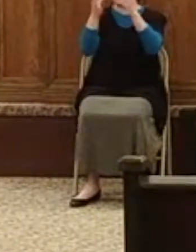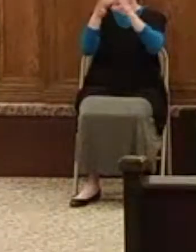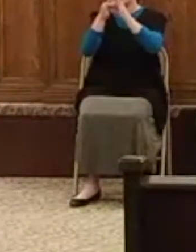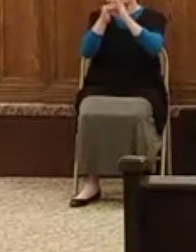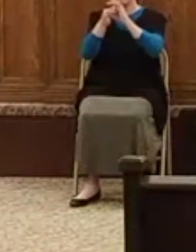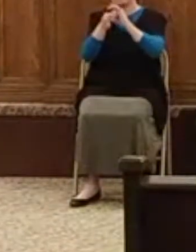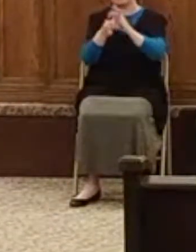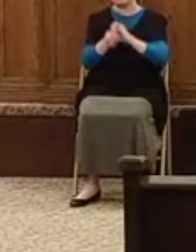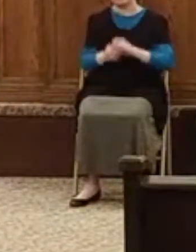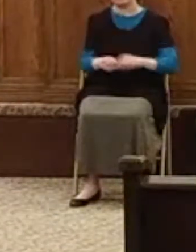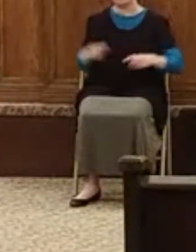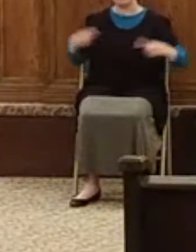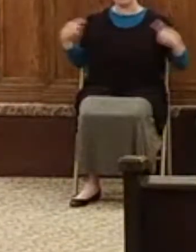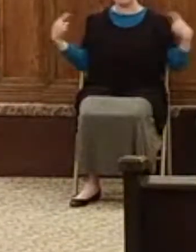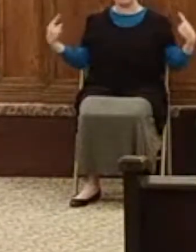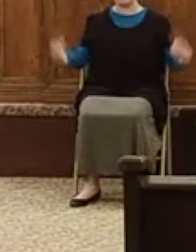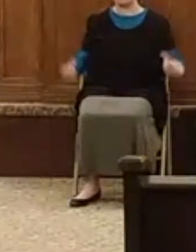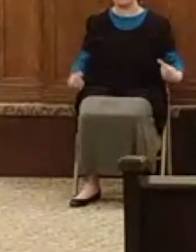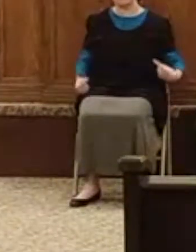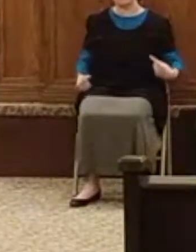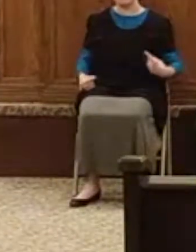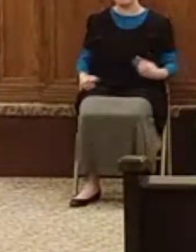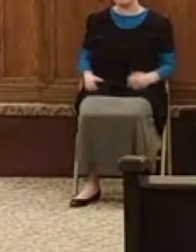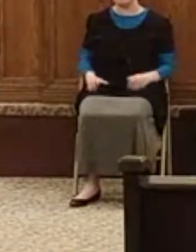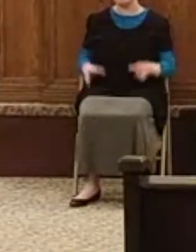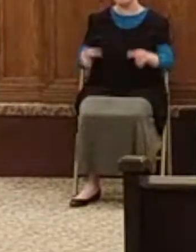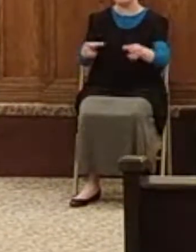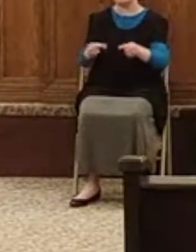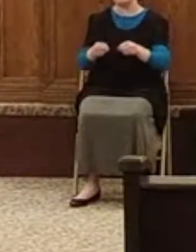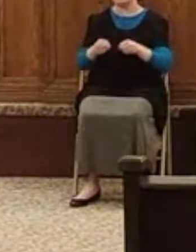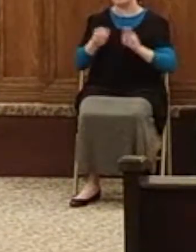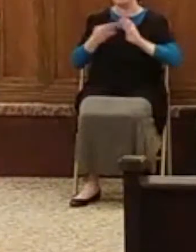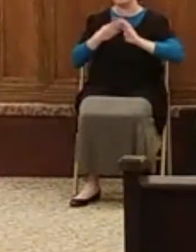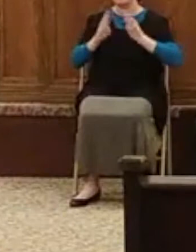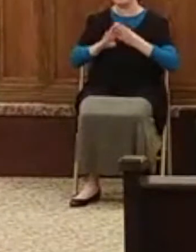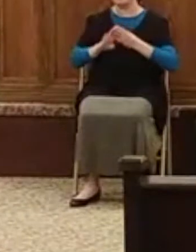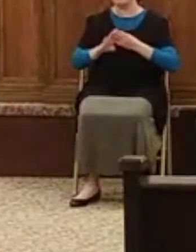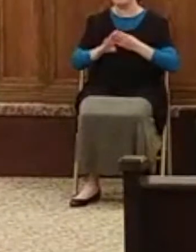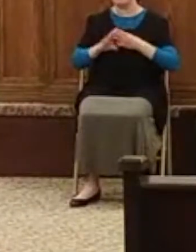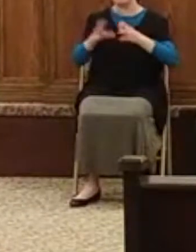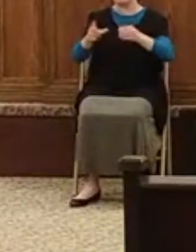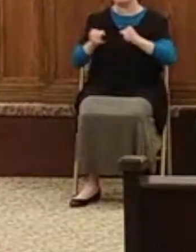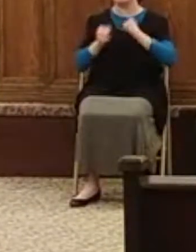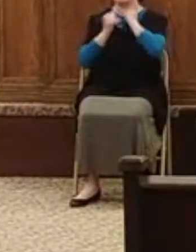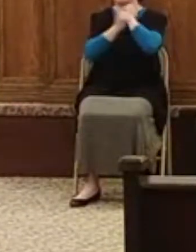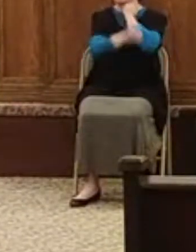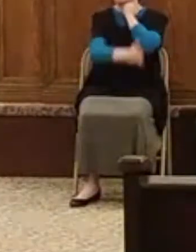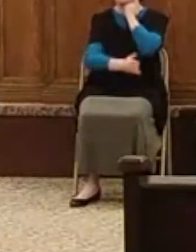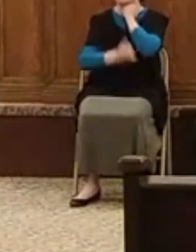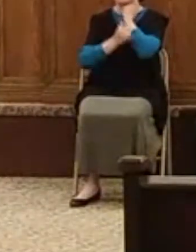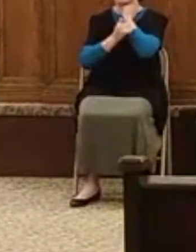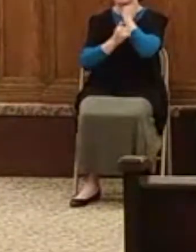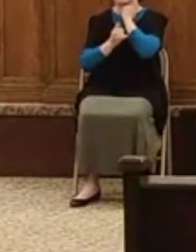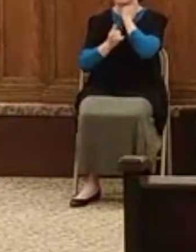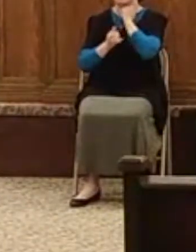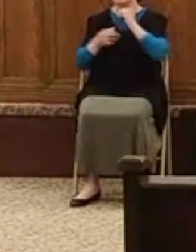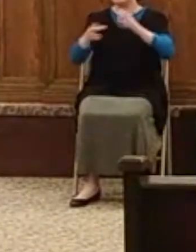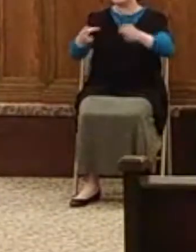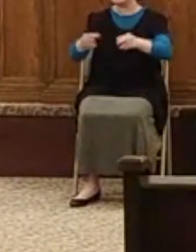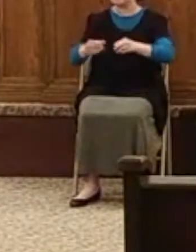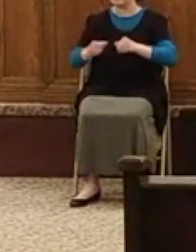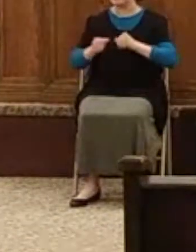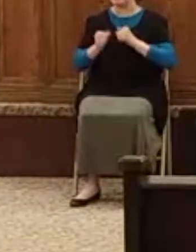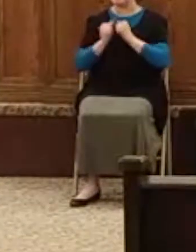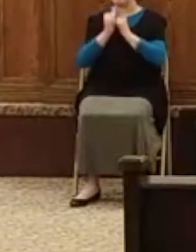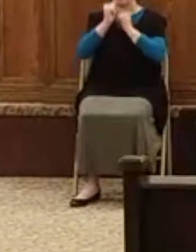units. The effects of sin. Where it's taken our cities. Where it's taken our nation. Where it's just